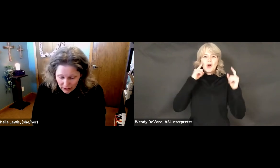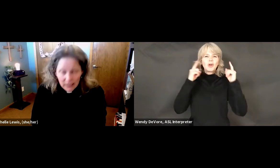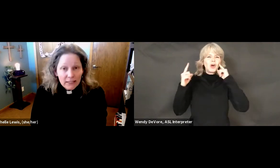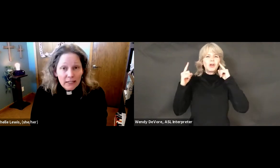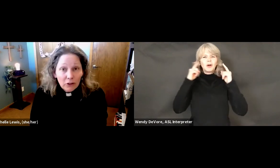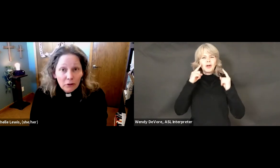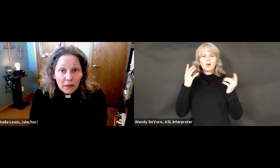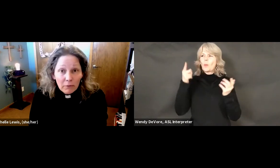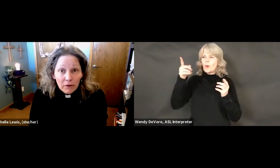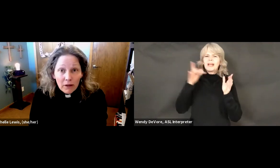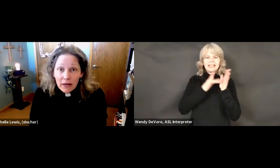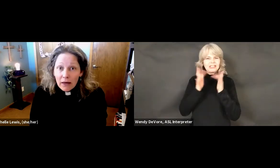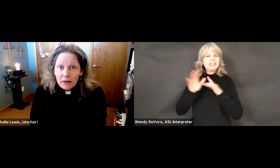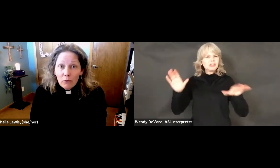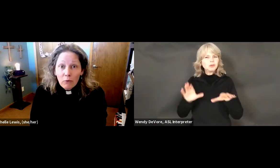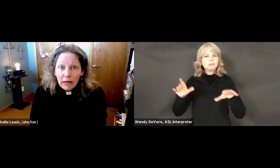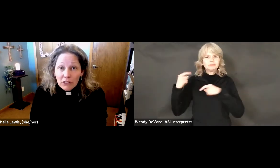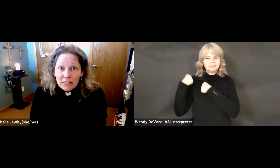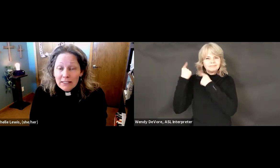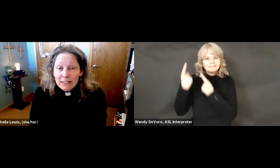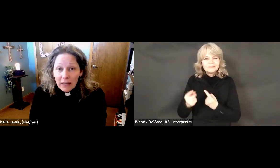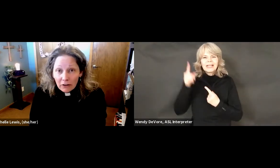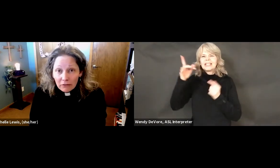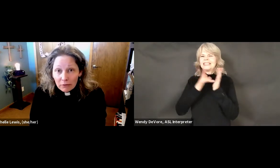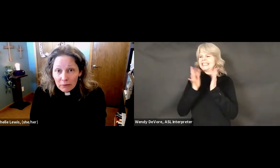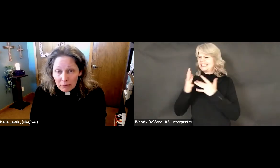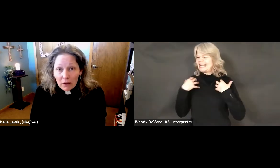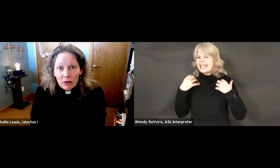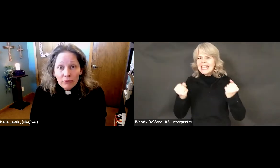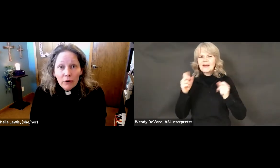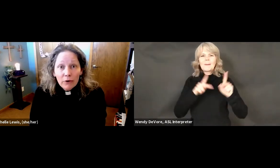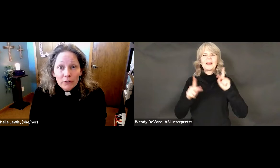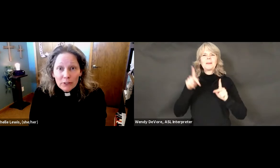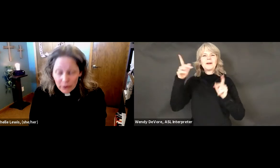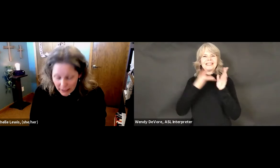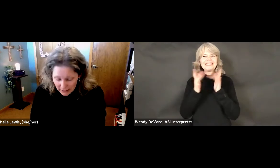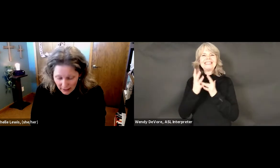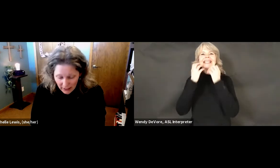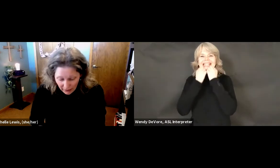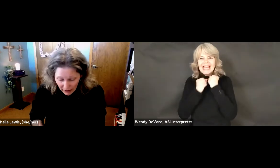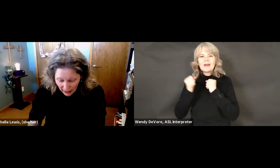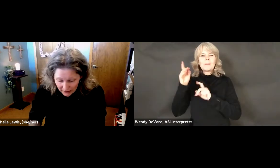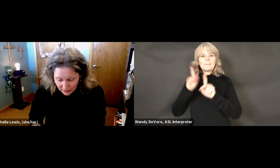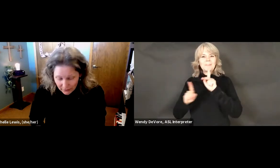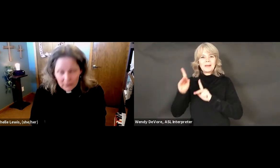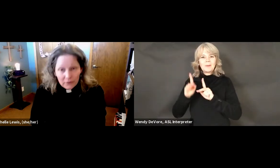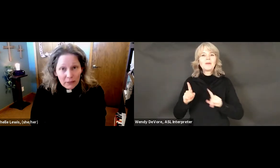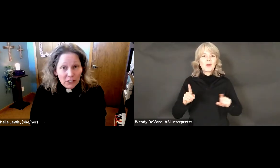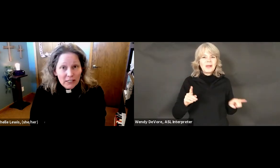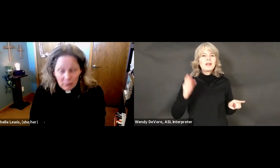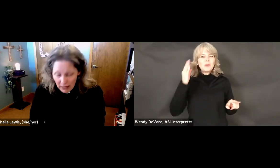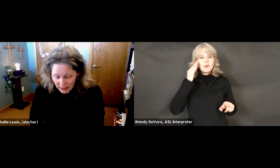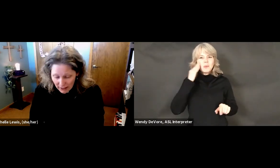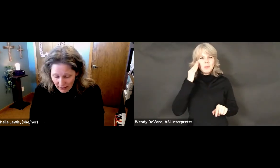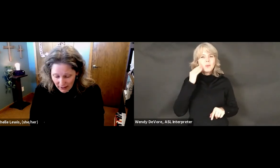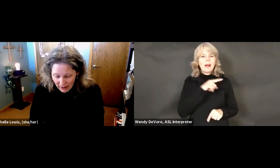way that Jesus has healed people, the way Jesus has cared for people, those stories have gotten to reach